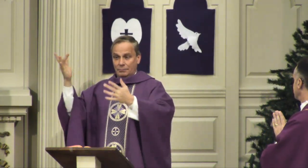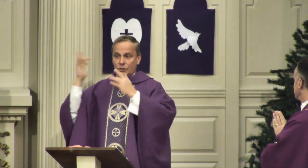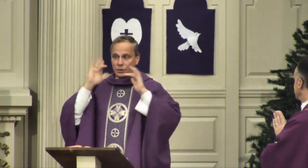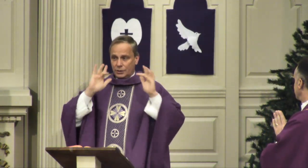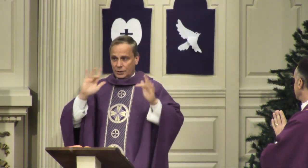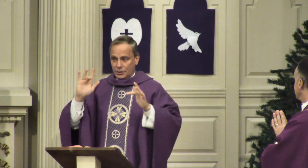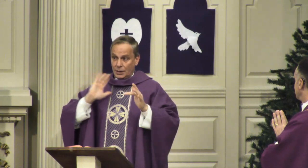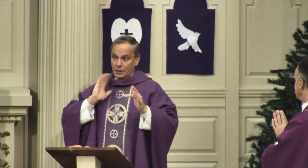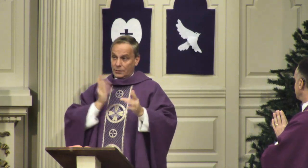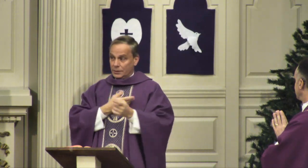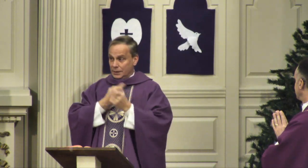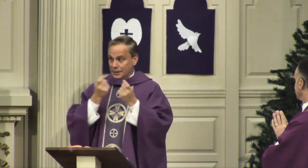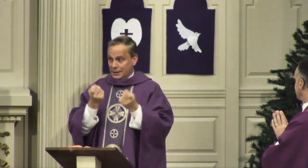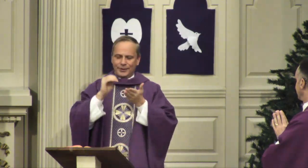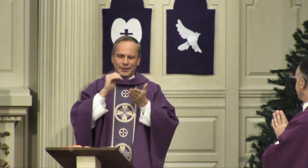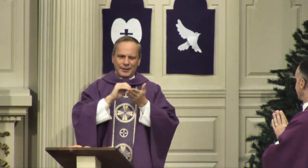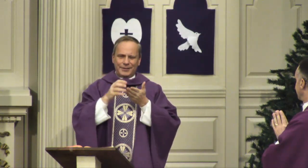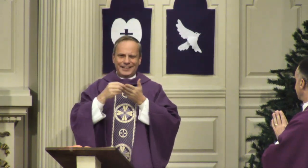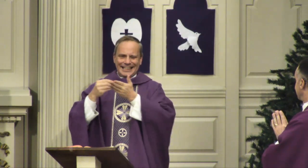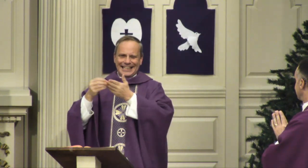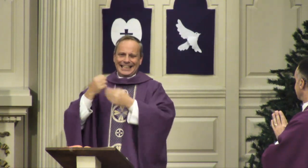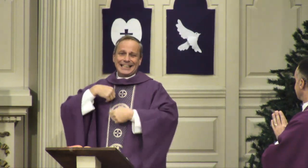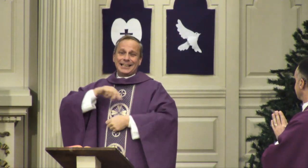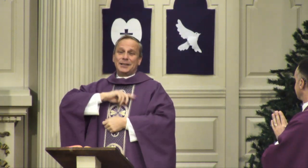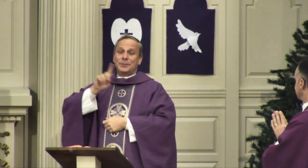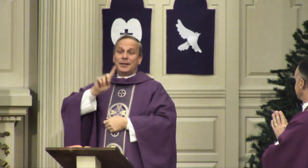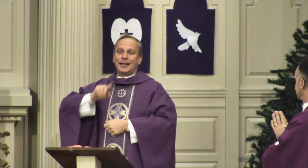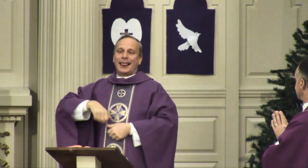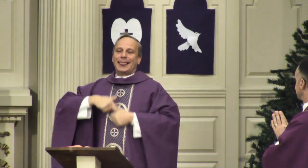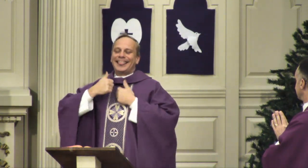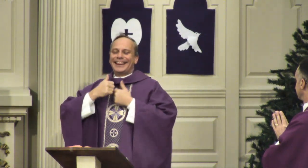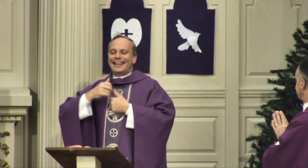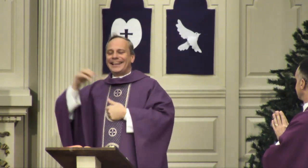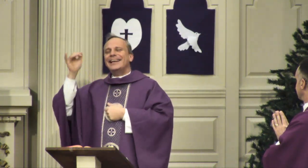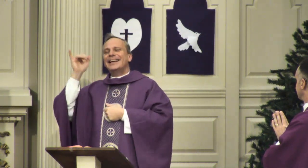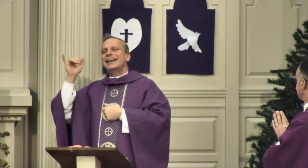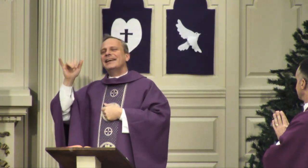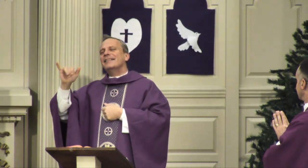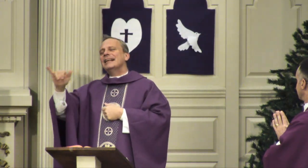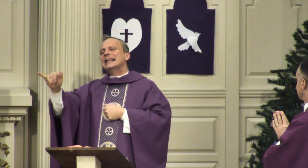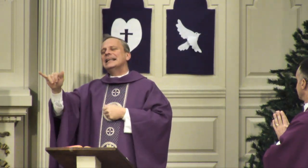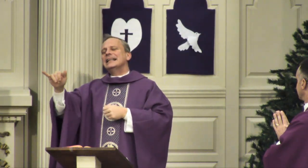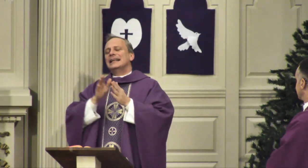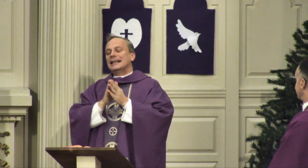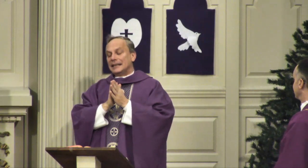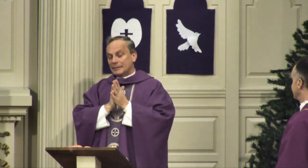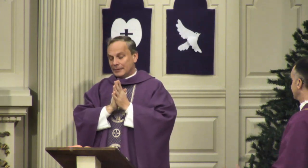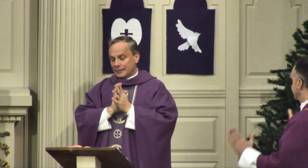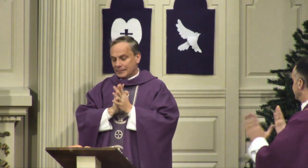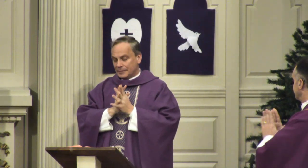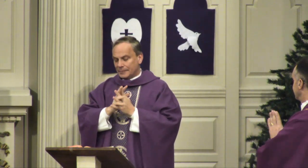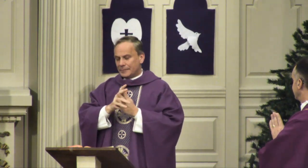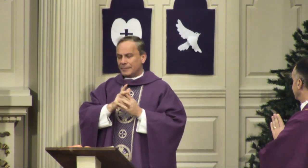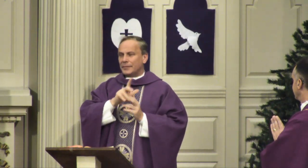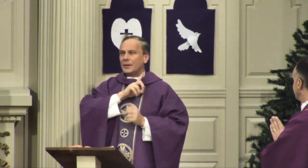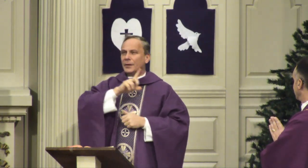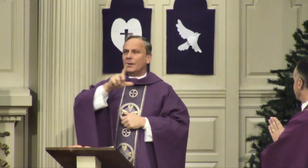May Almighty God have mercy on us, forgive us our sins, and bring us to everlasting life. Amen.